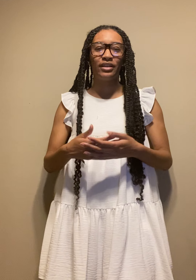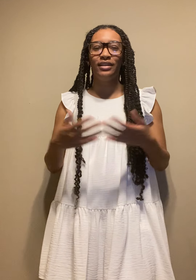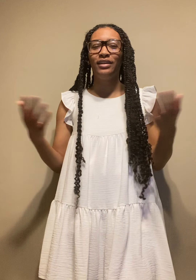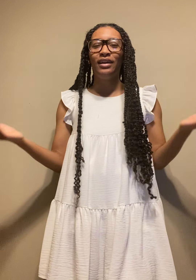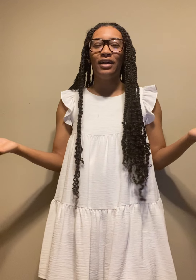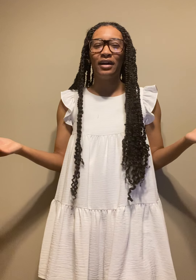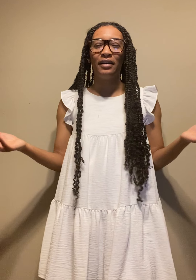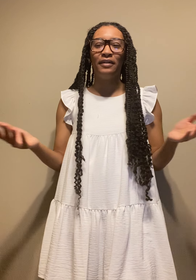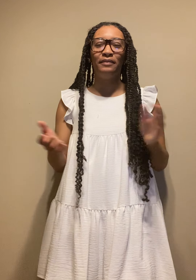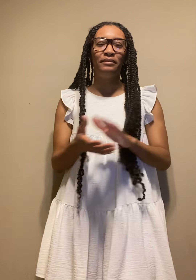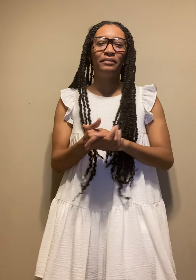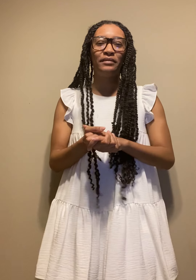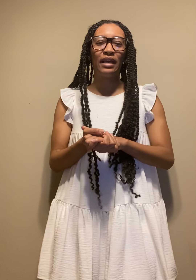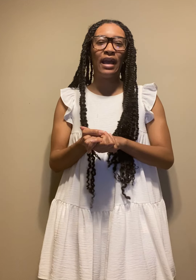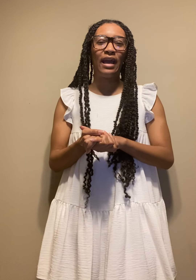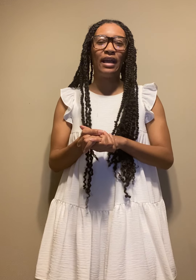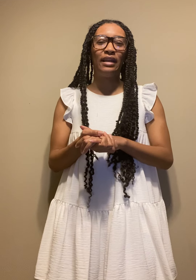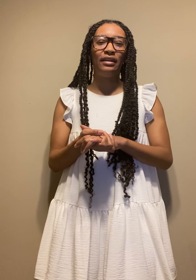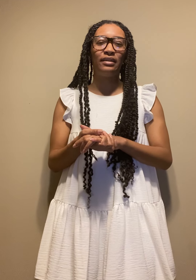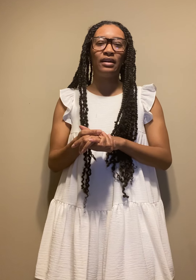politician, and